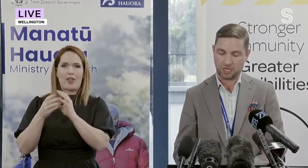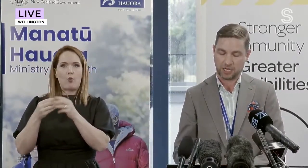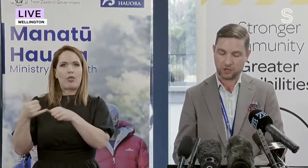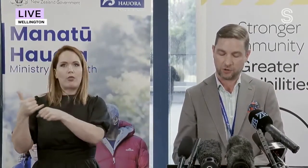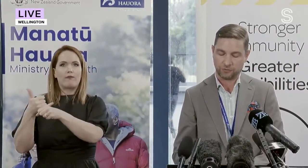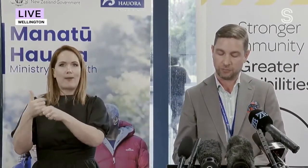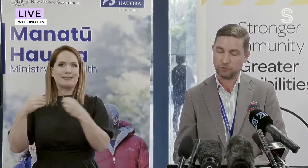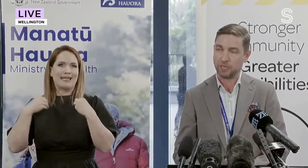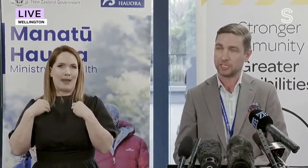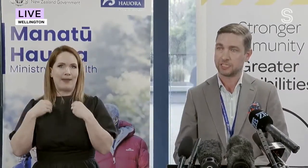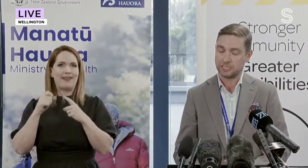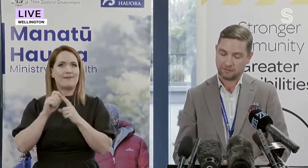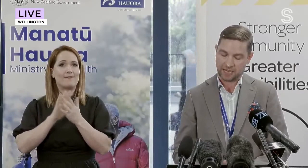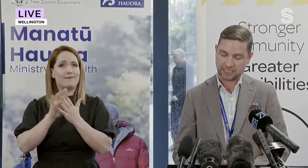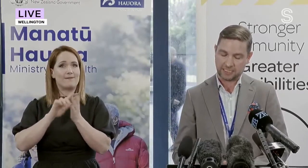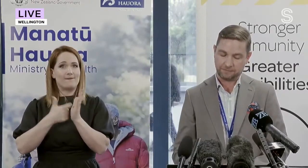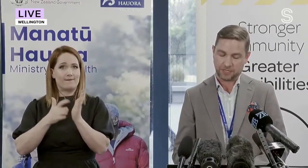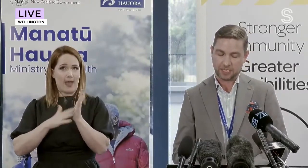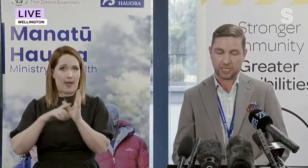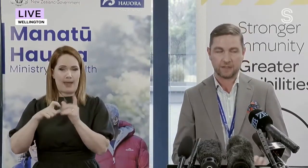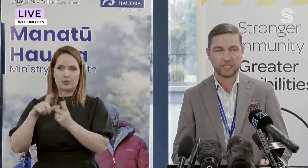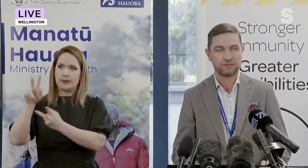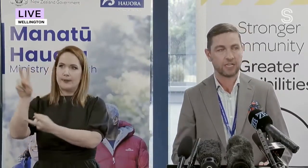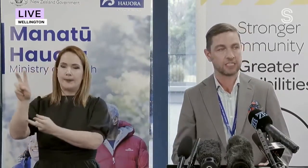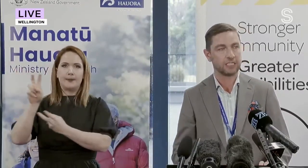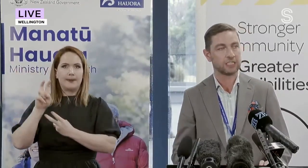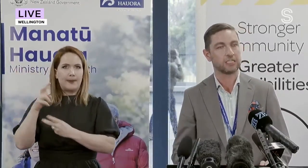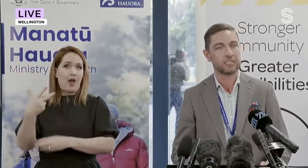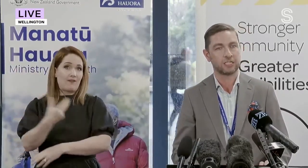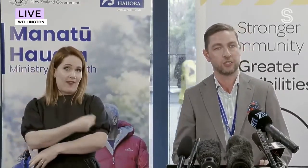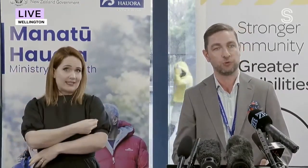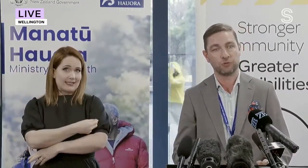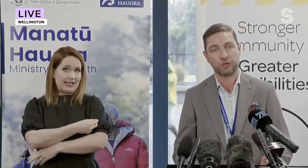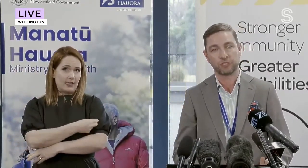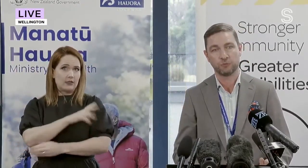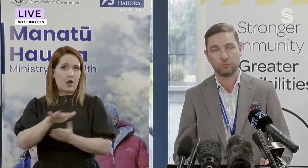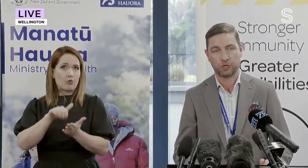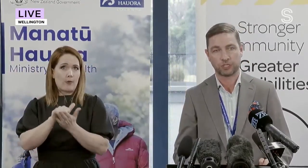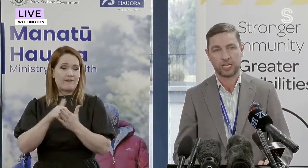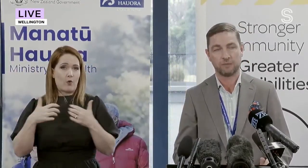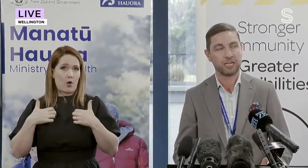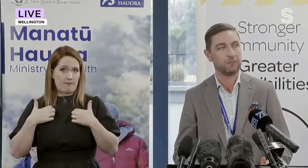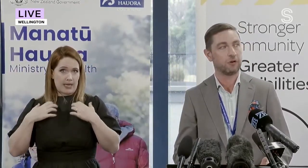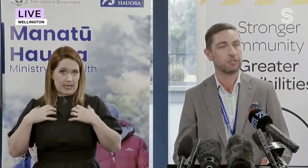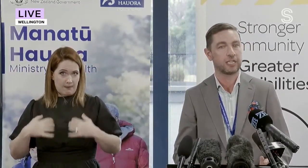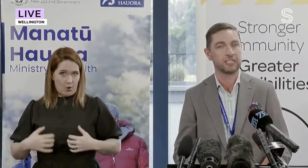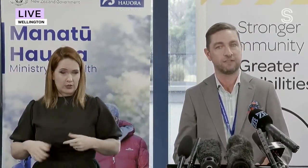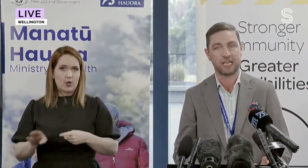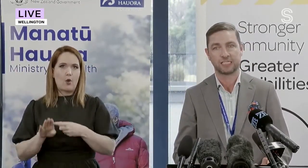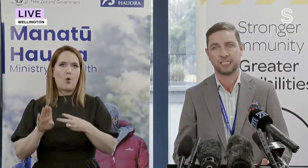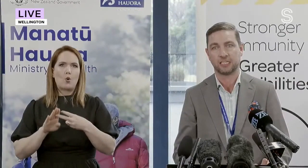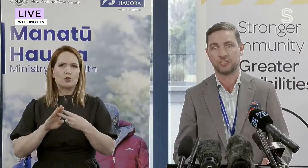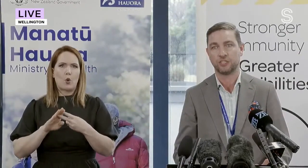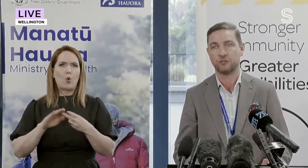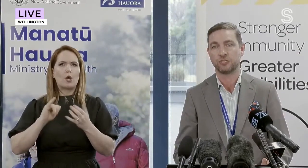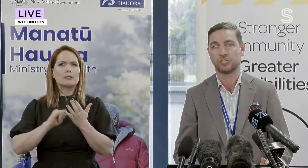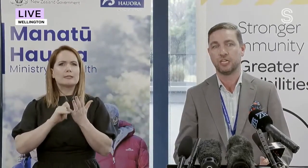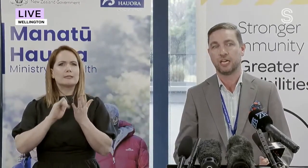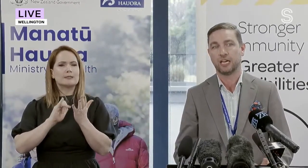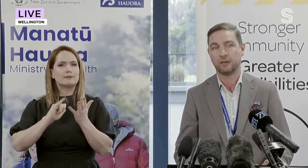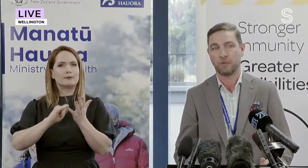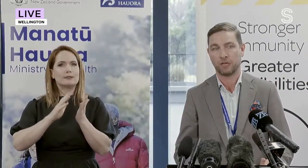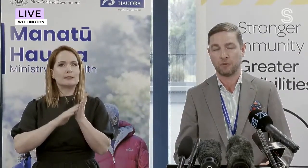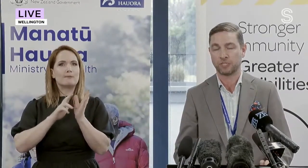a supply of Imvamex vaccine. That's a vaccine that's suitable for both smallpox and monkeypox, and is the vaccine that is